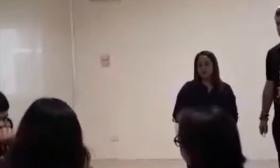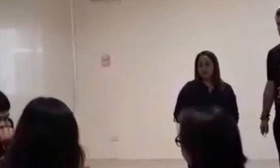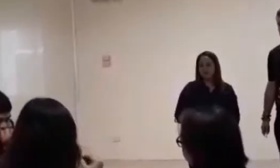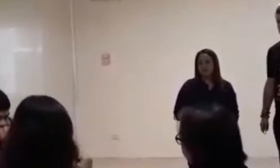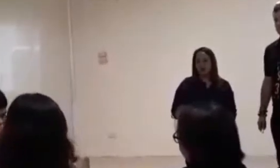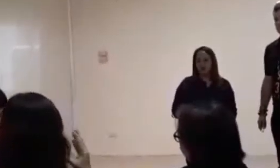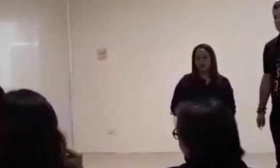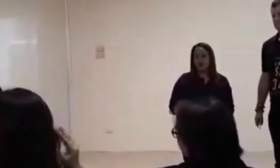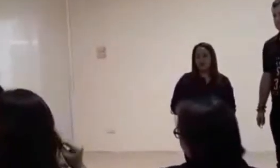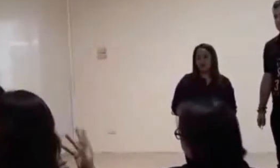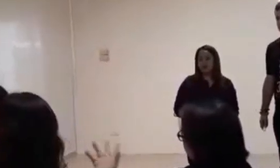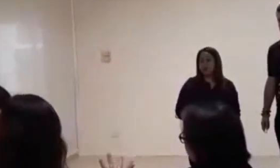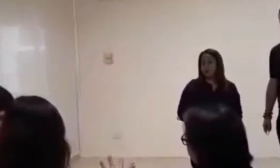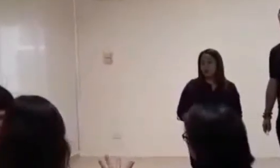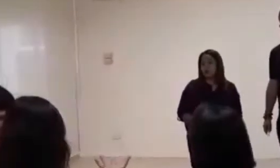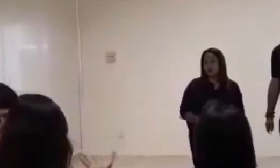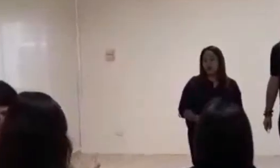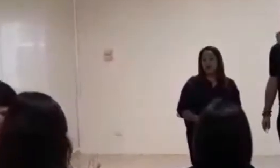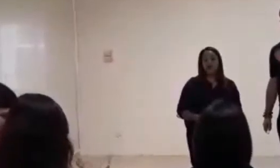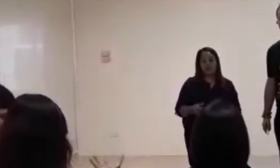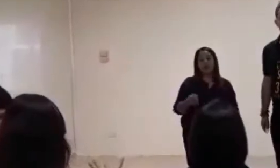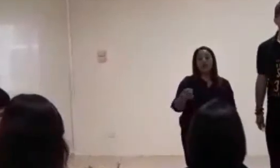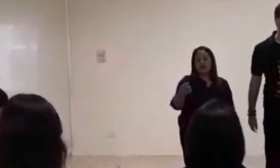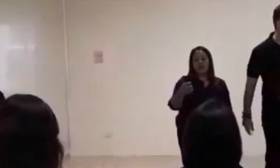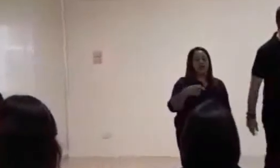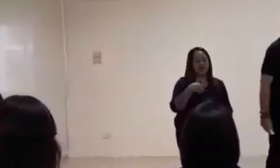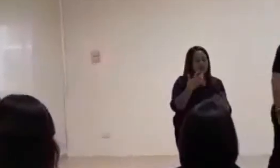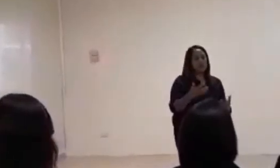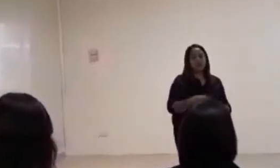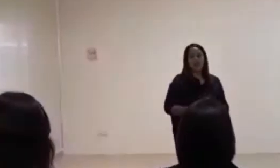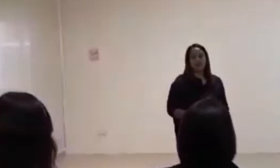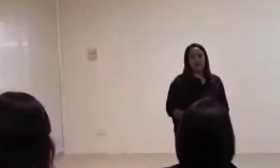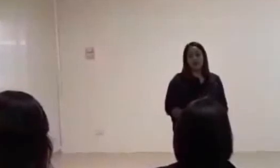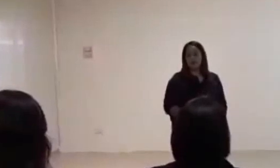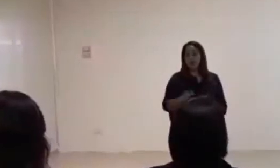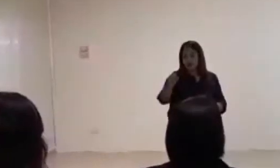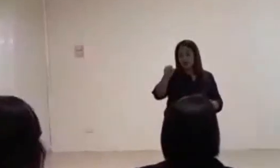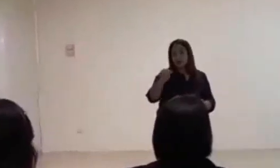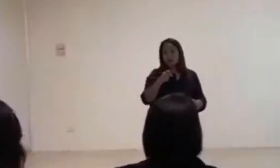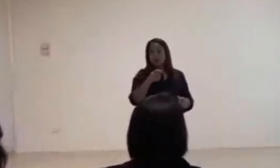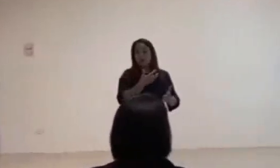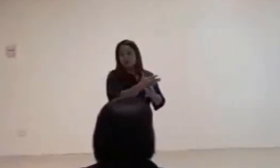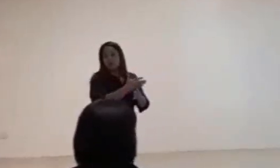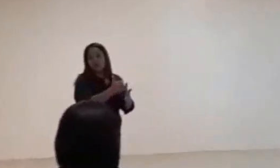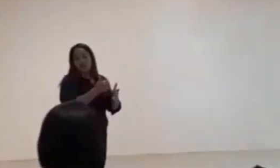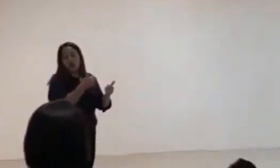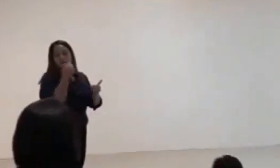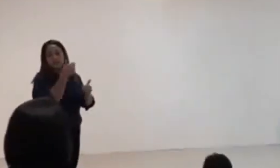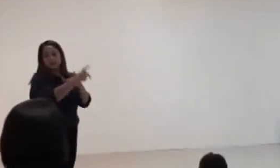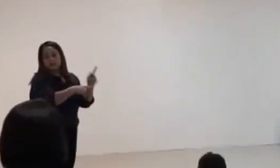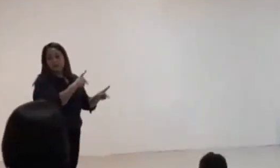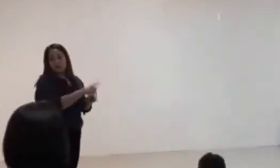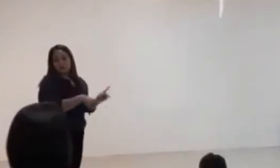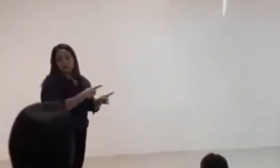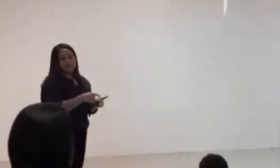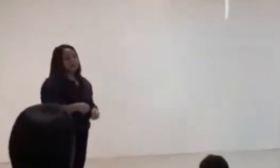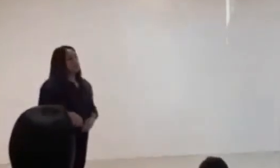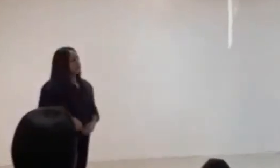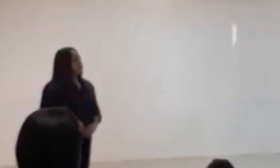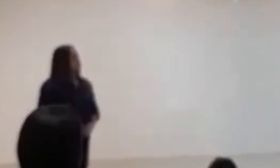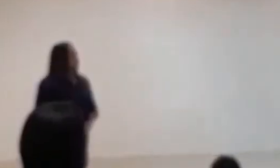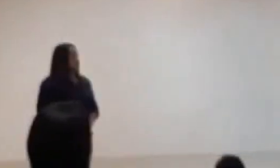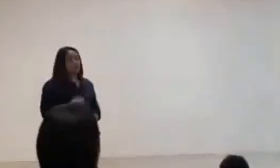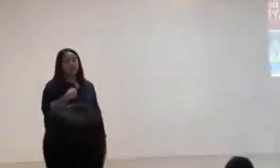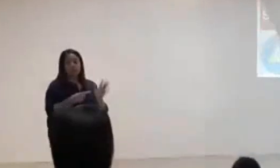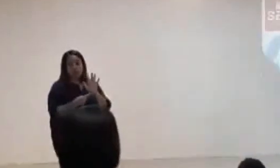others. Or they can also Help all the people. Share to them my experience. I will, especially for you, and after I will show